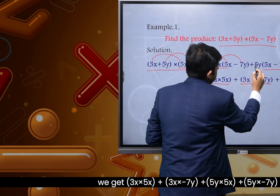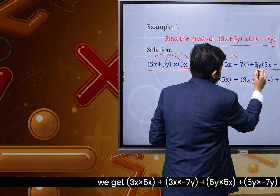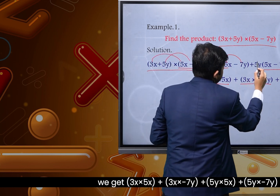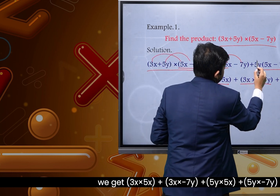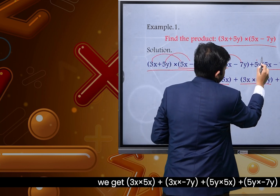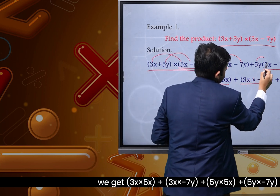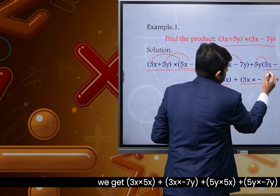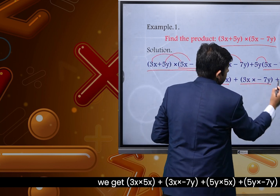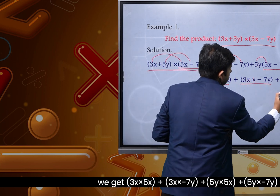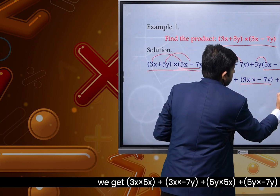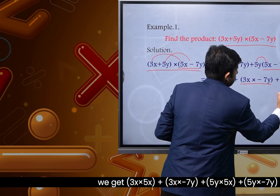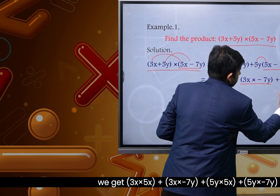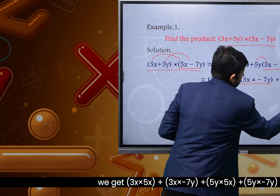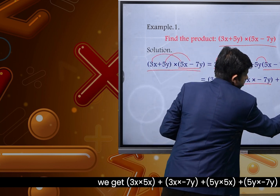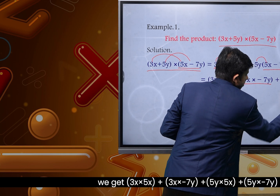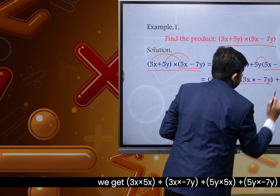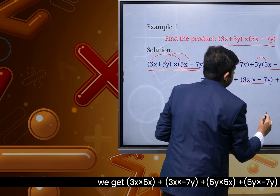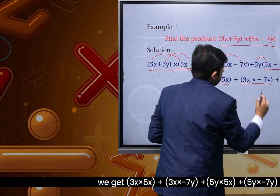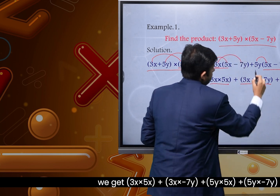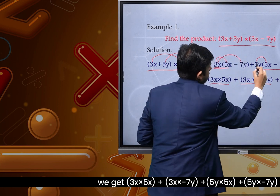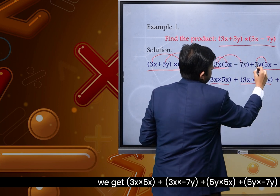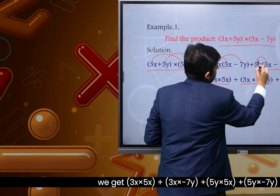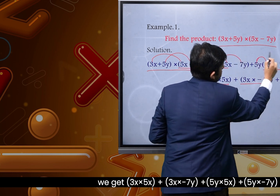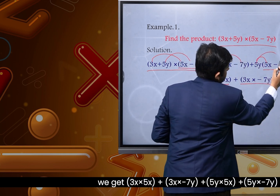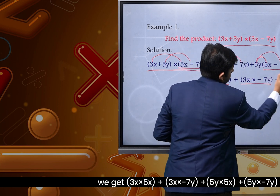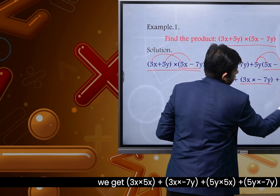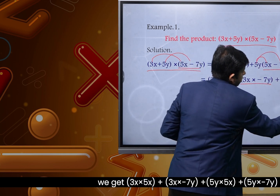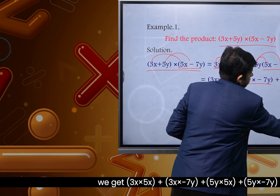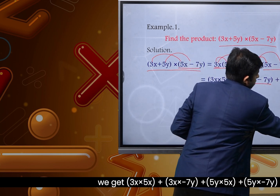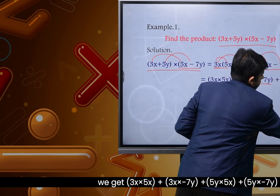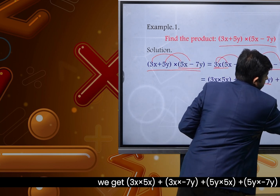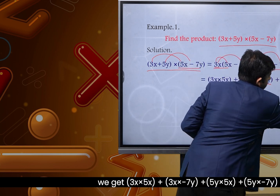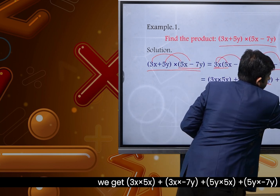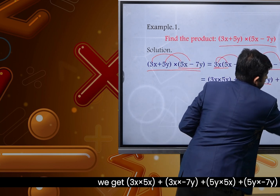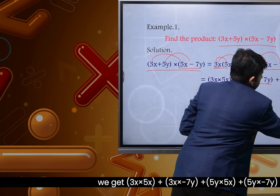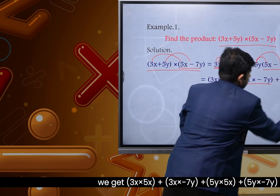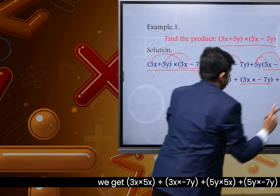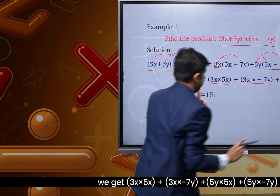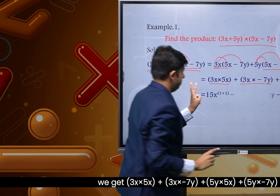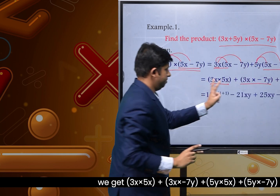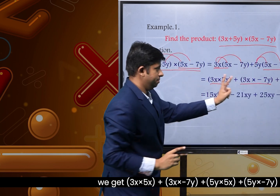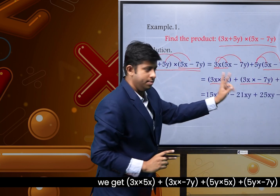plus 5y into 5x plus 5y into minus 7y.